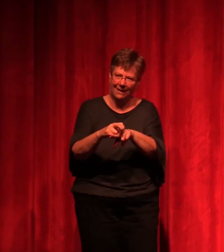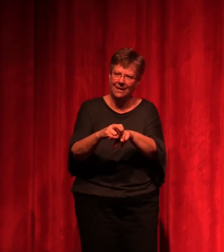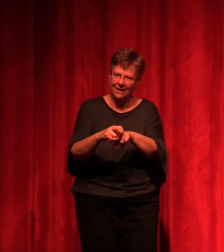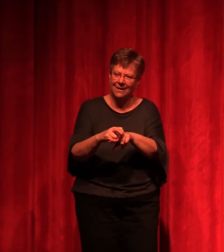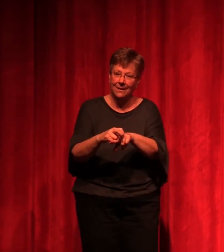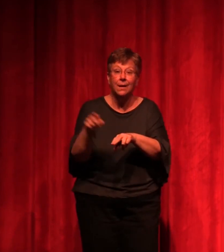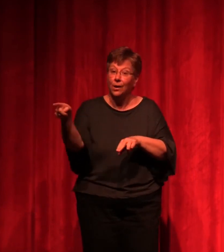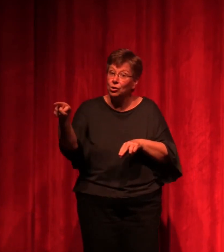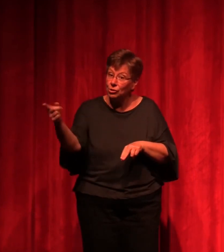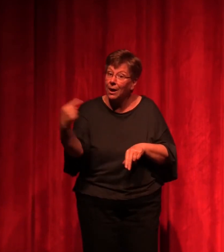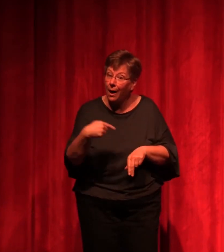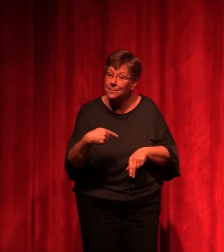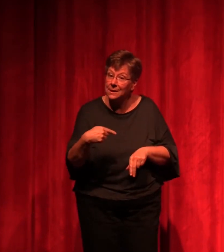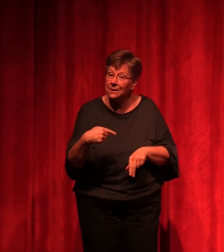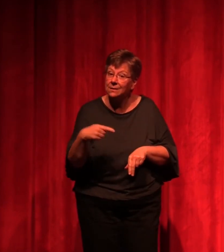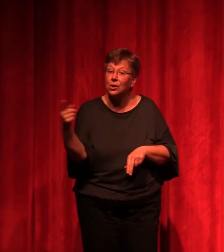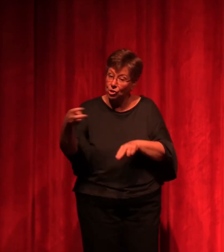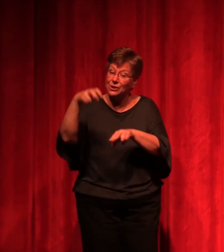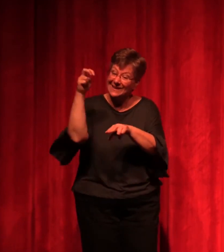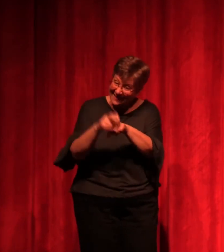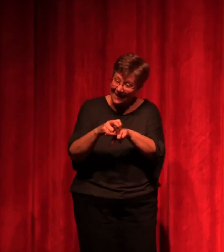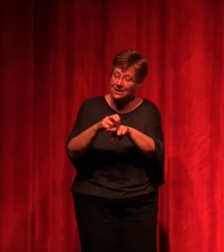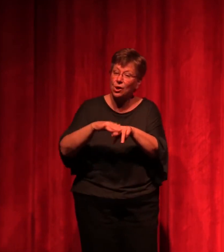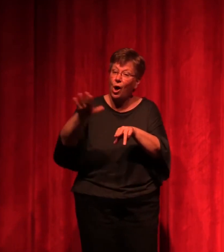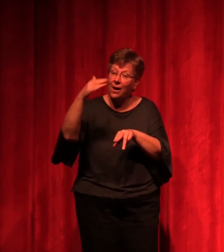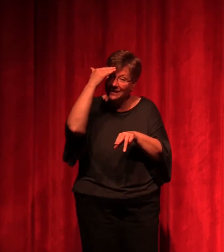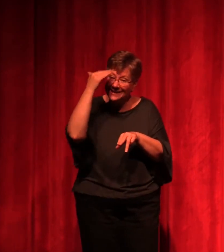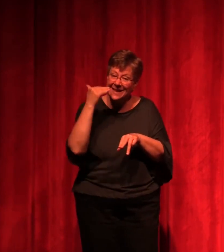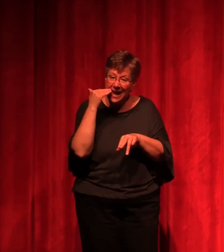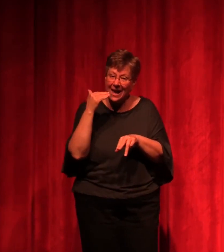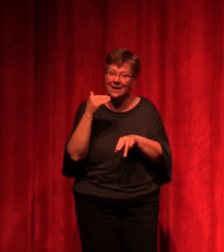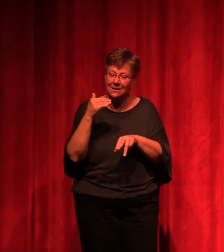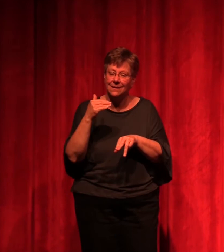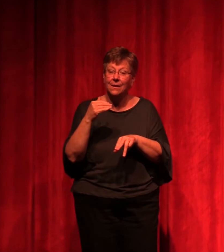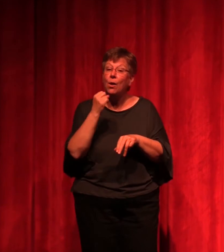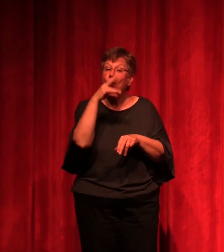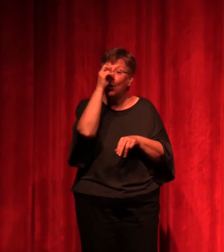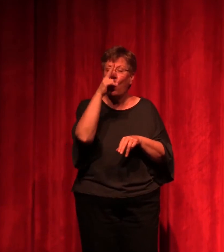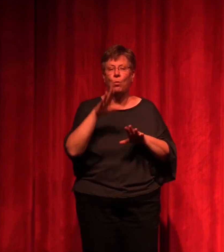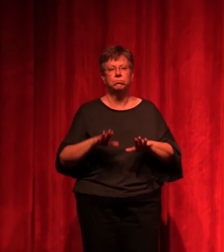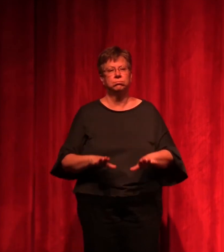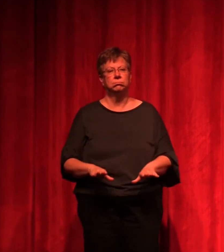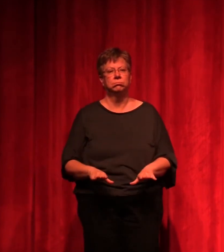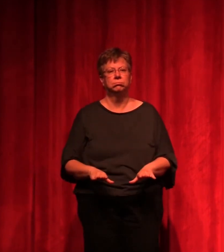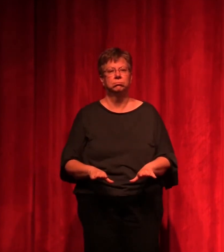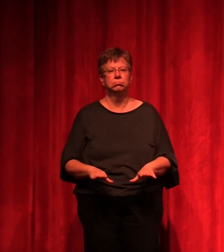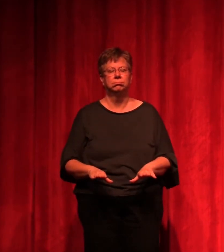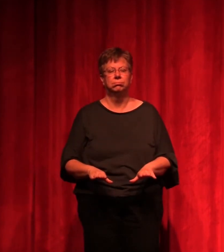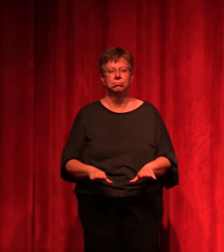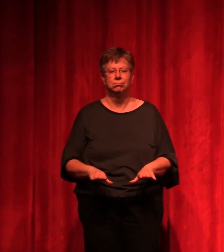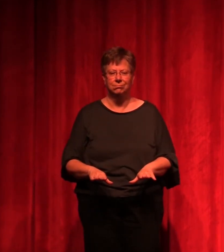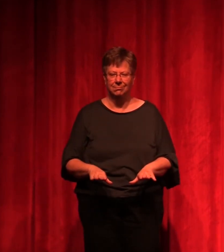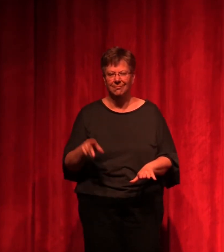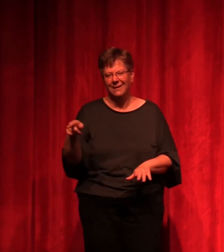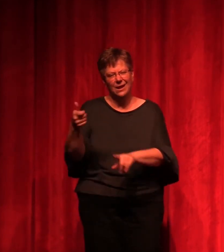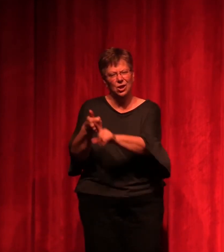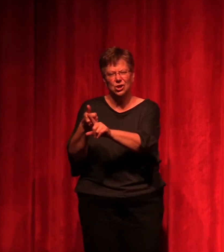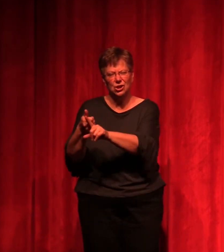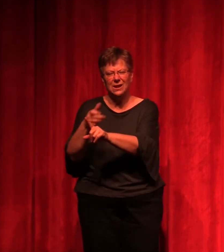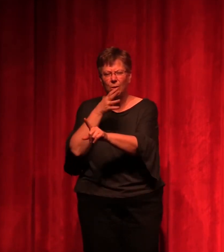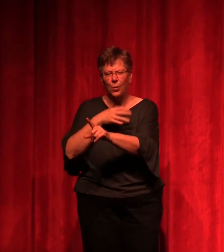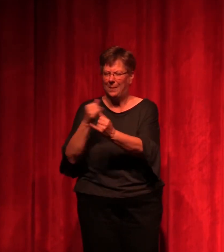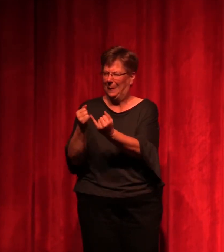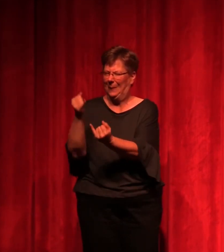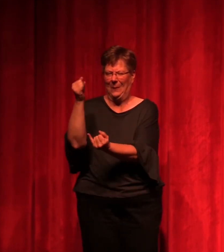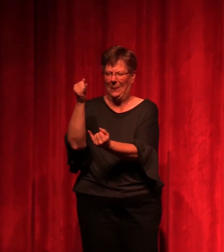and she does, and it worked. The goat settled right down. I mean, it probably wouldn't have worked. She only weighed about 100 pounds, but